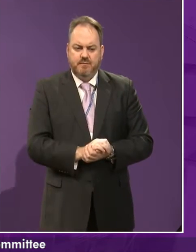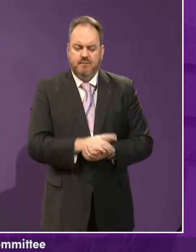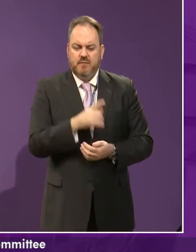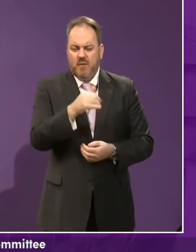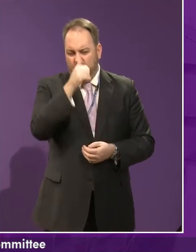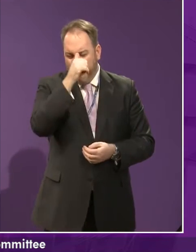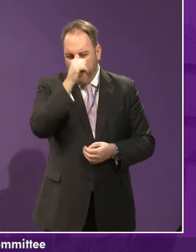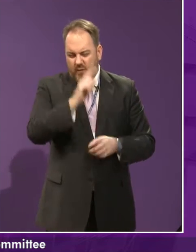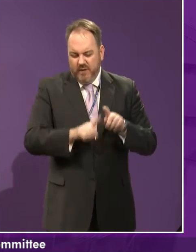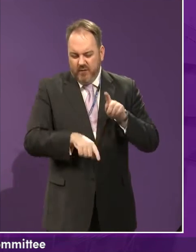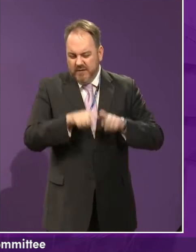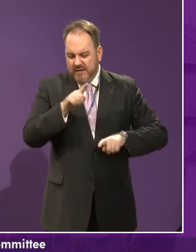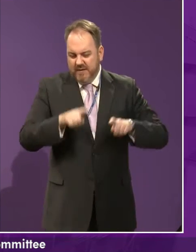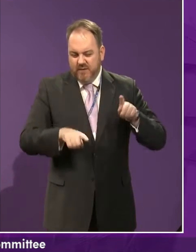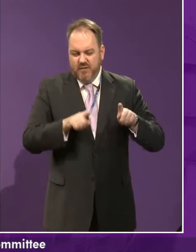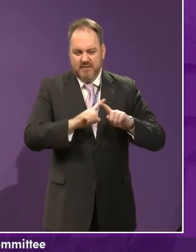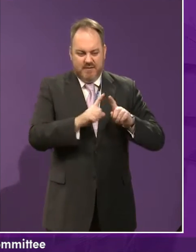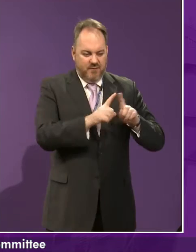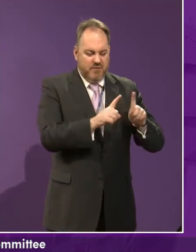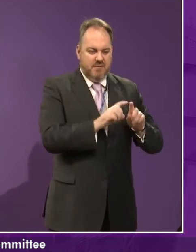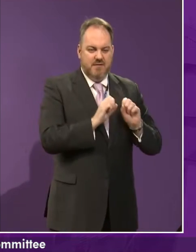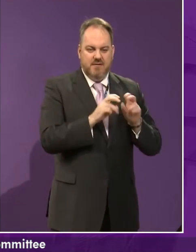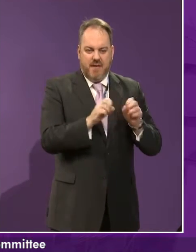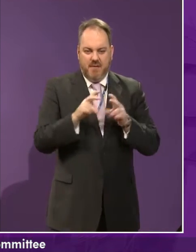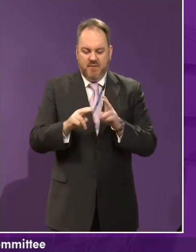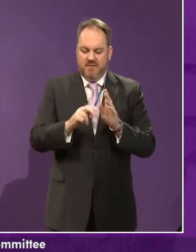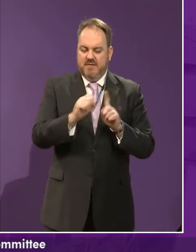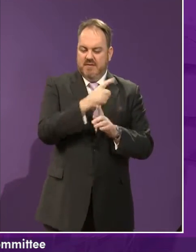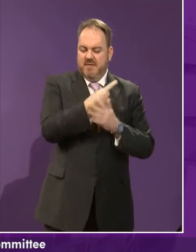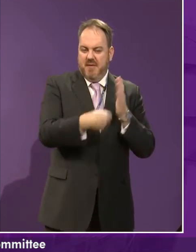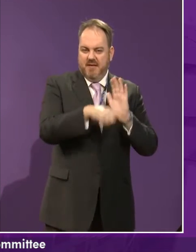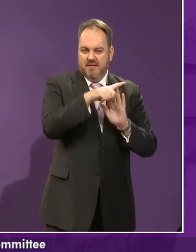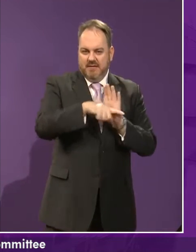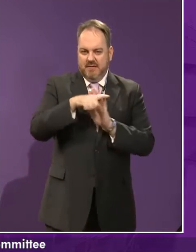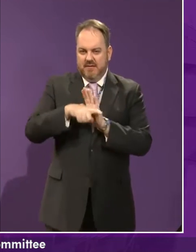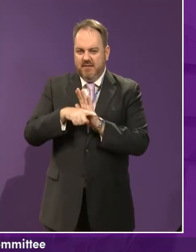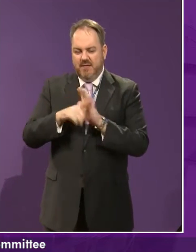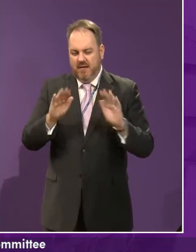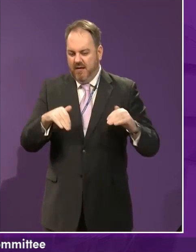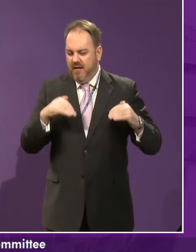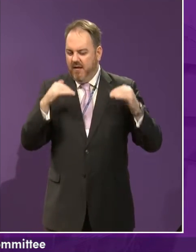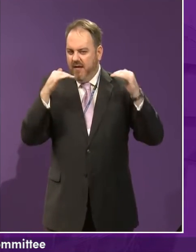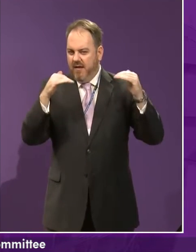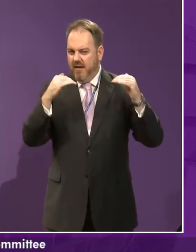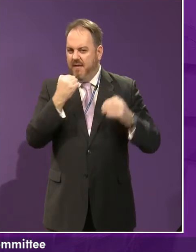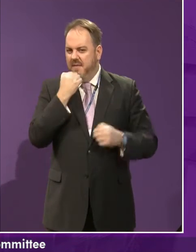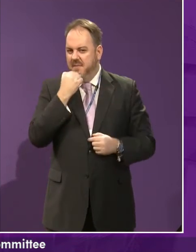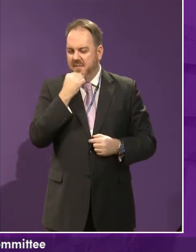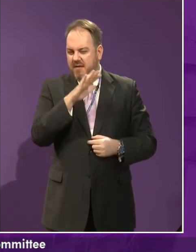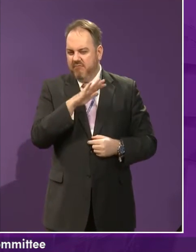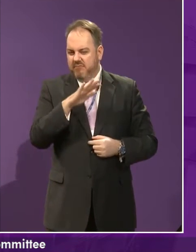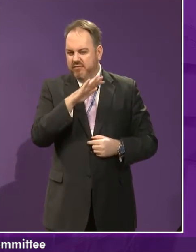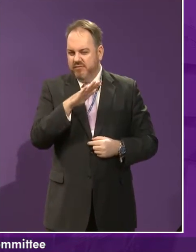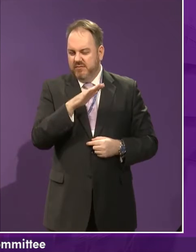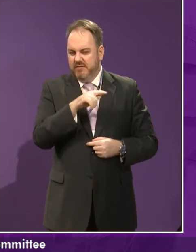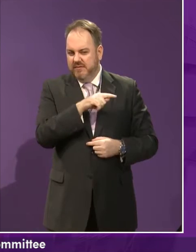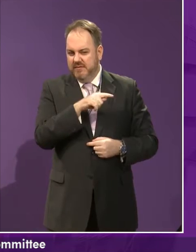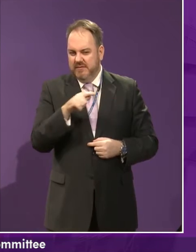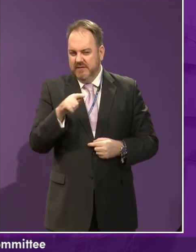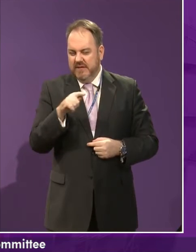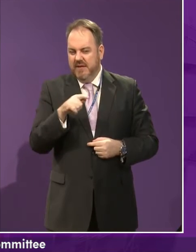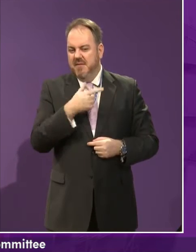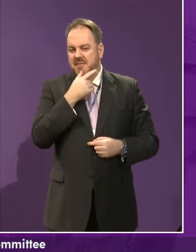of disability that might come to the university. And clearly the highest number of people, I think across every institution, is